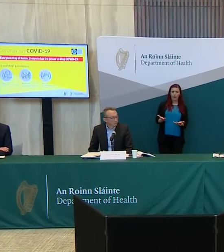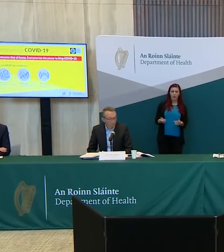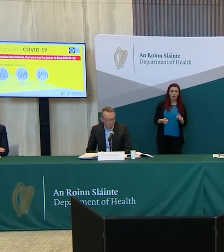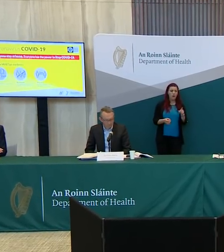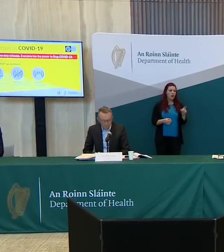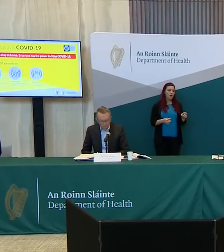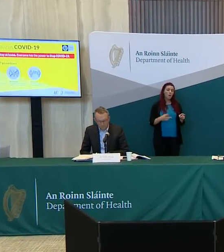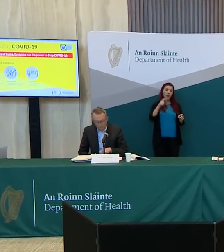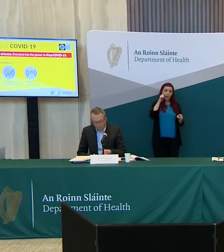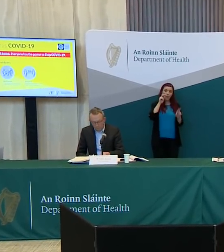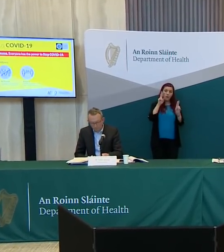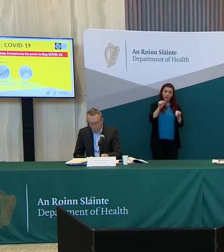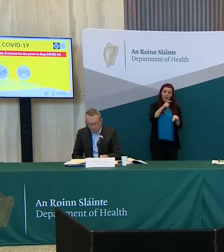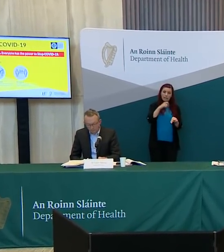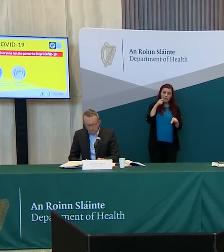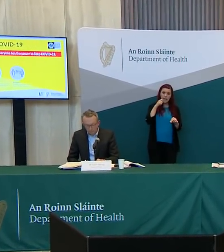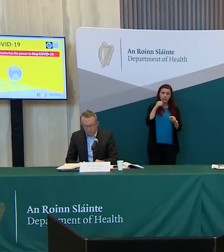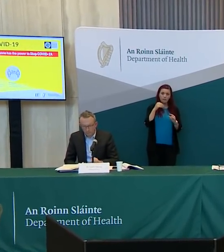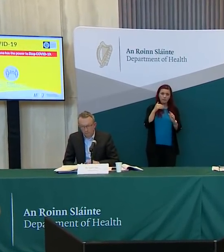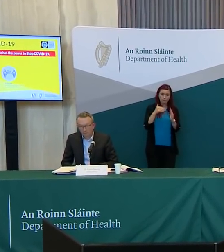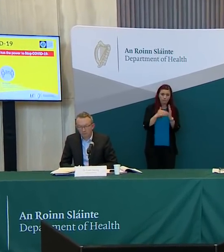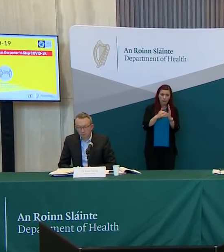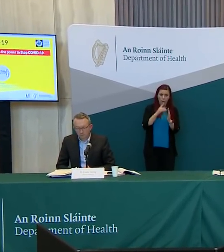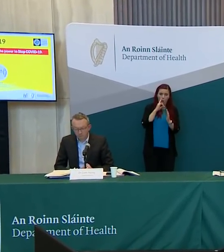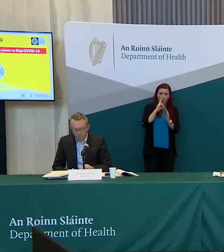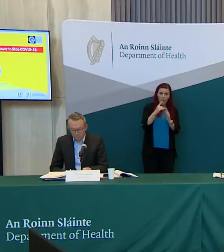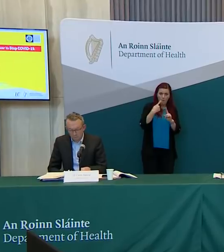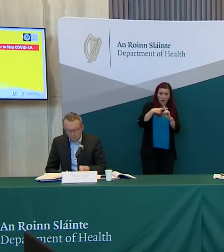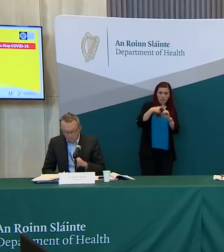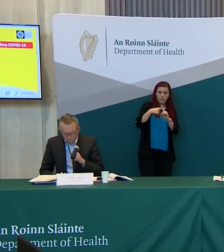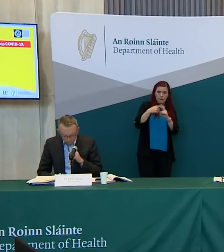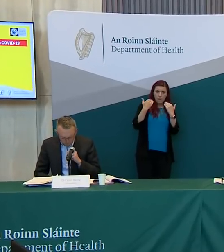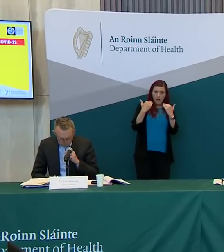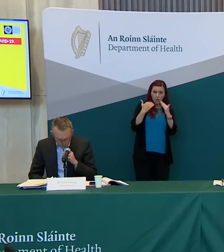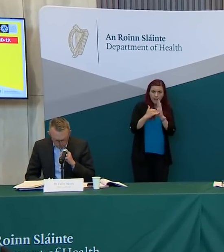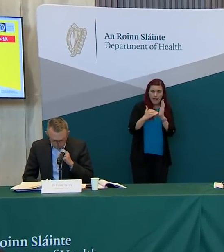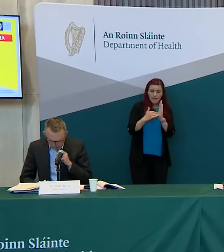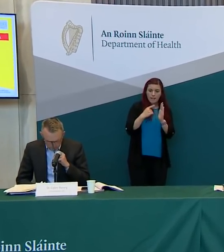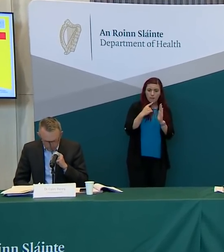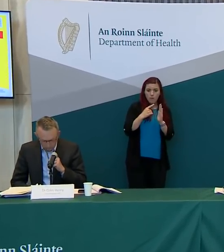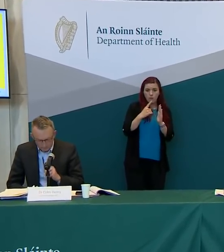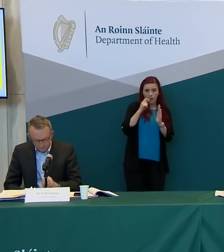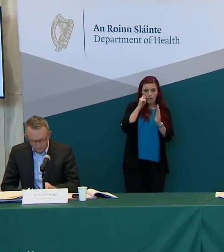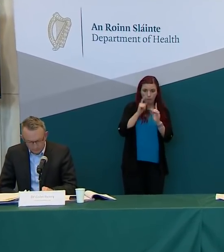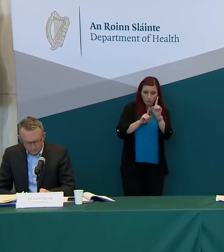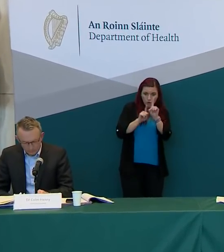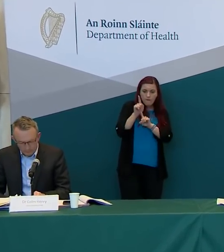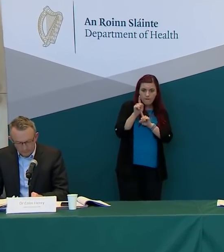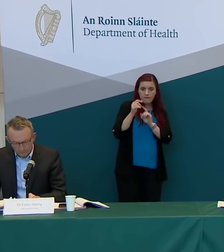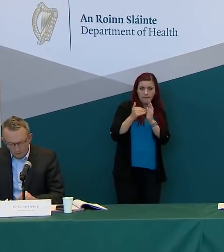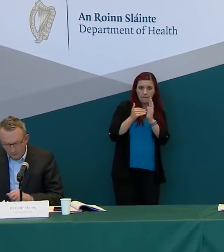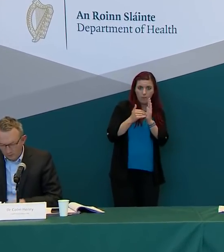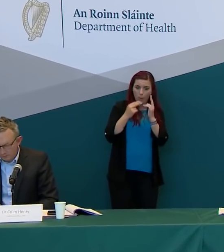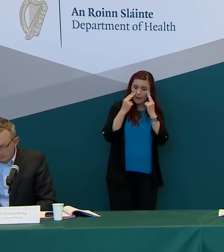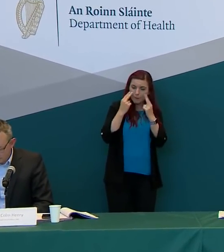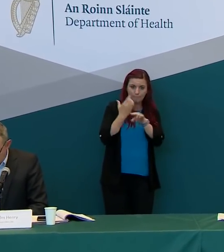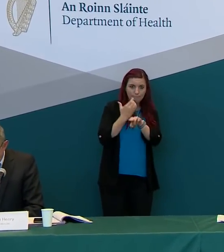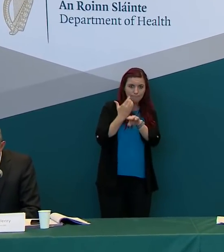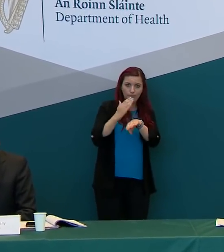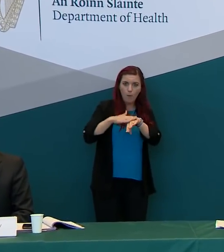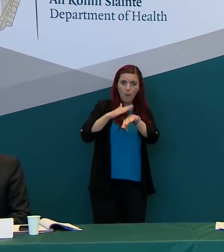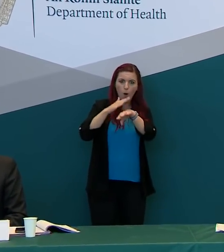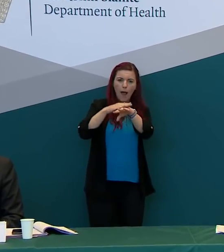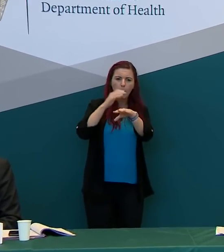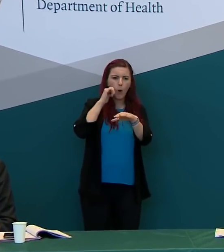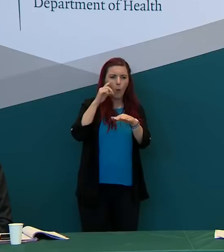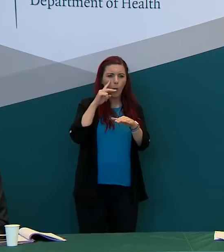can say certainly that people can be hopeful. We can say that we're making the kind of progress that we think we need to make. As I said, we look at a range of different